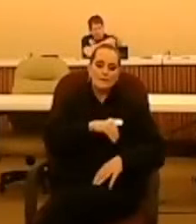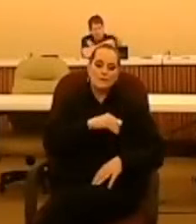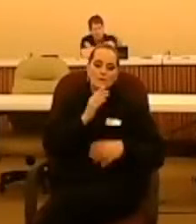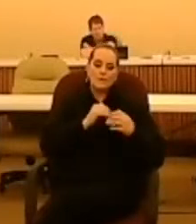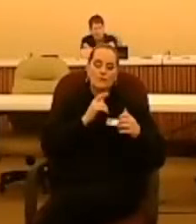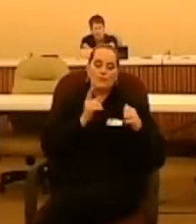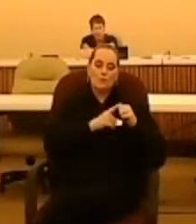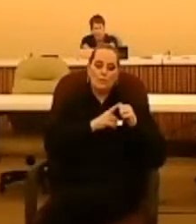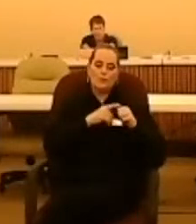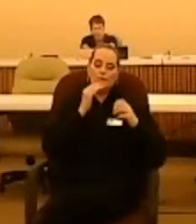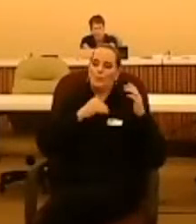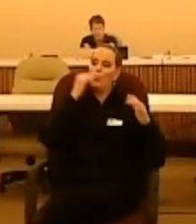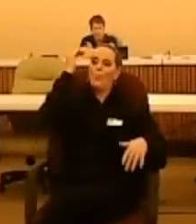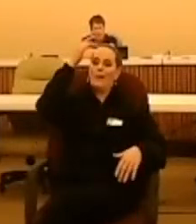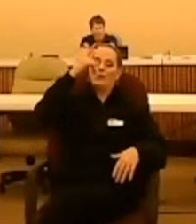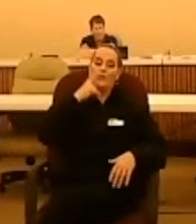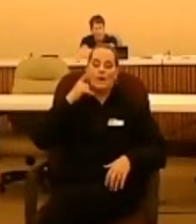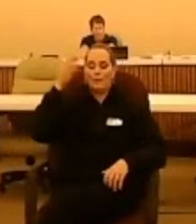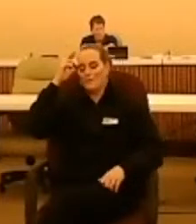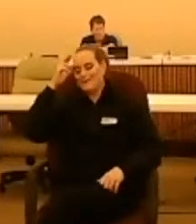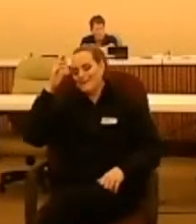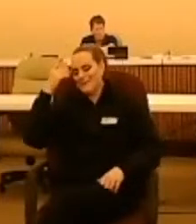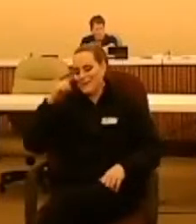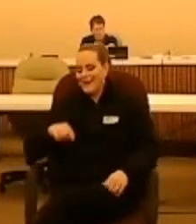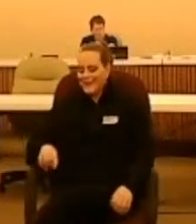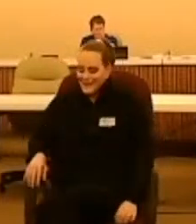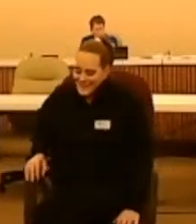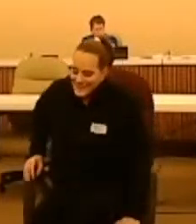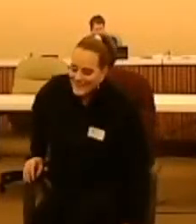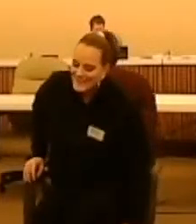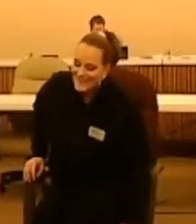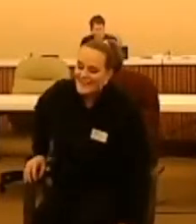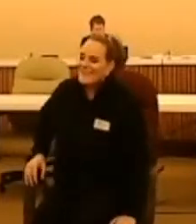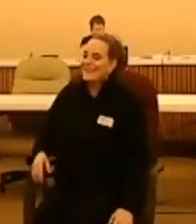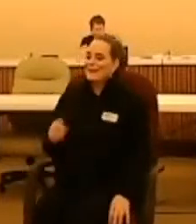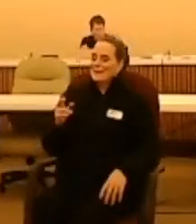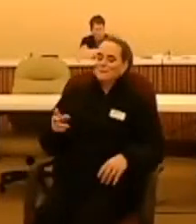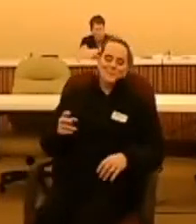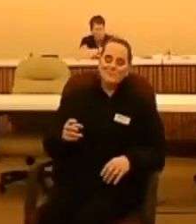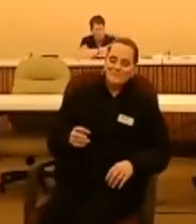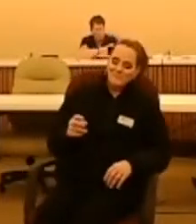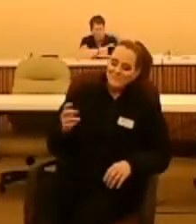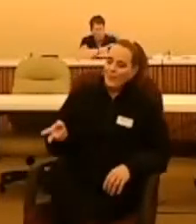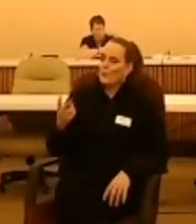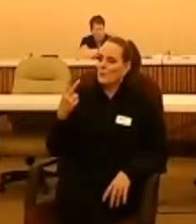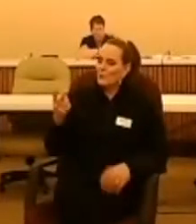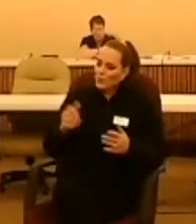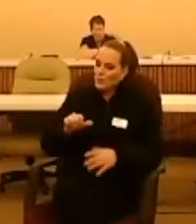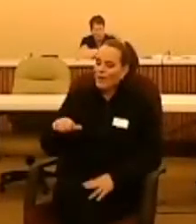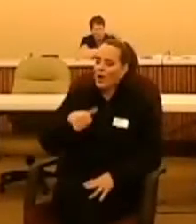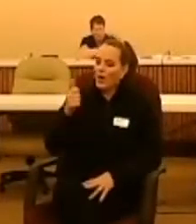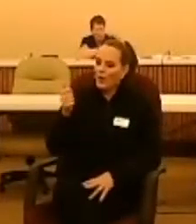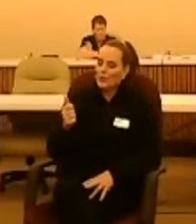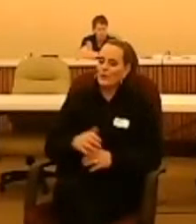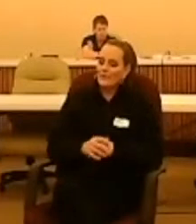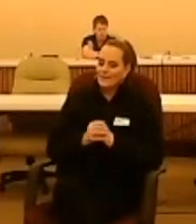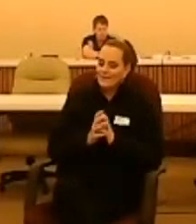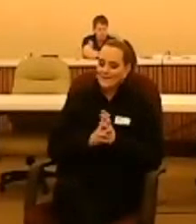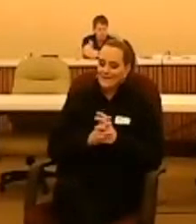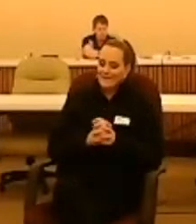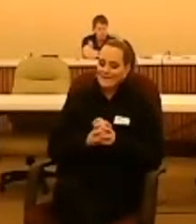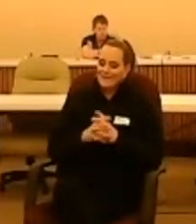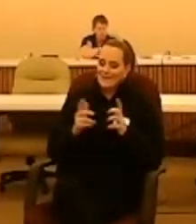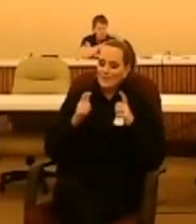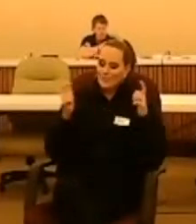the original. And the reason for that is there were 2 other large portions